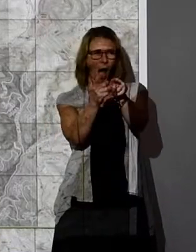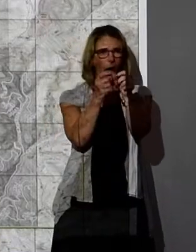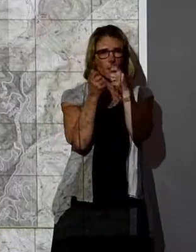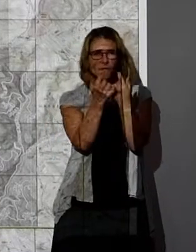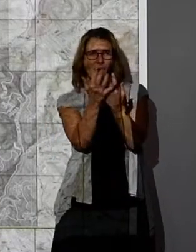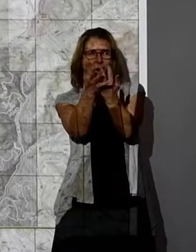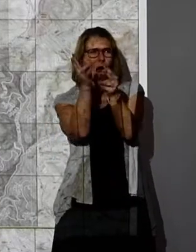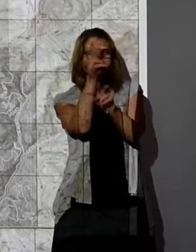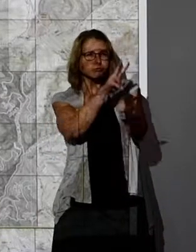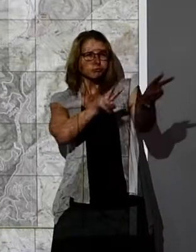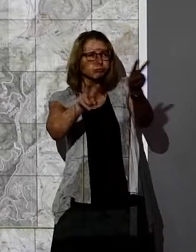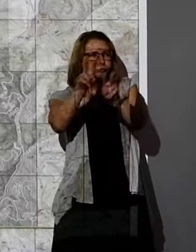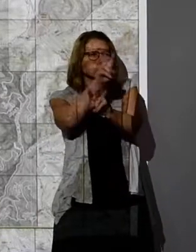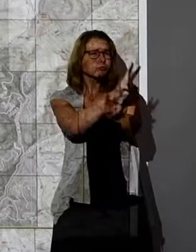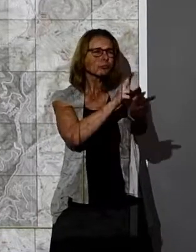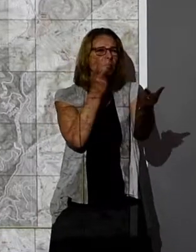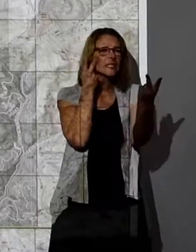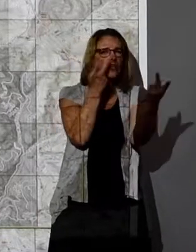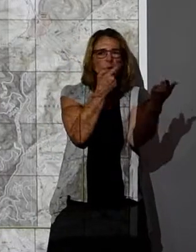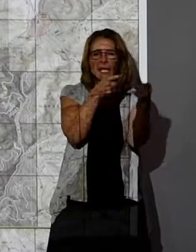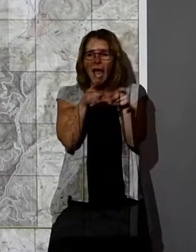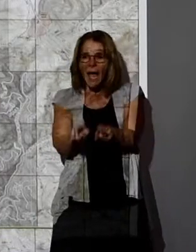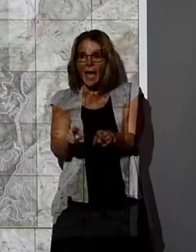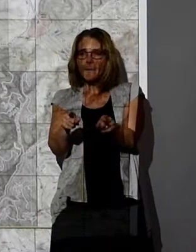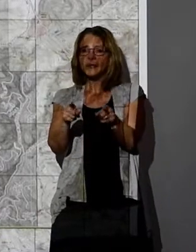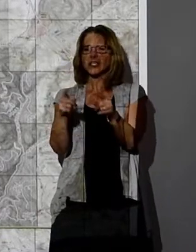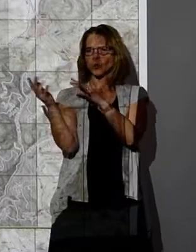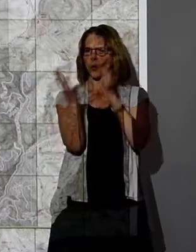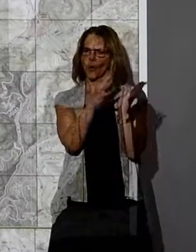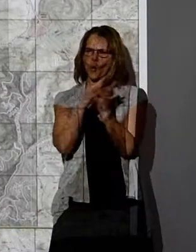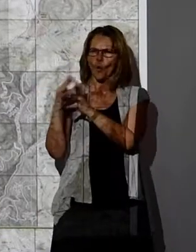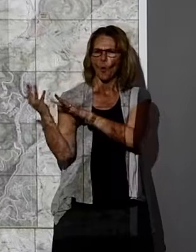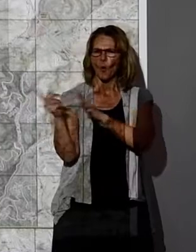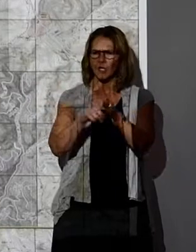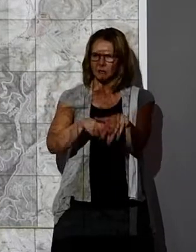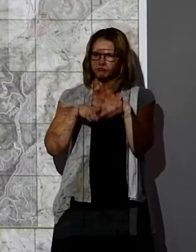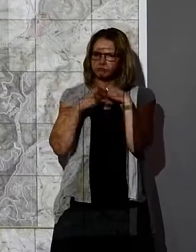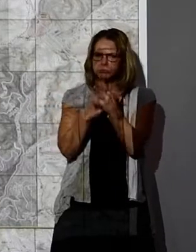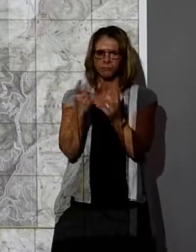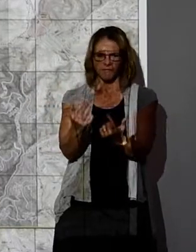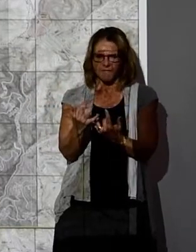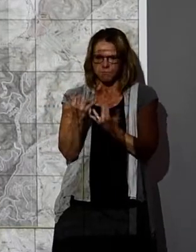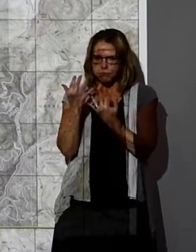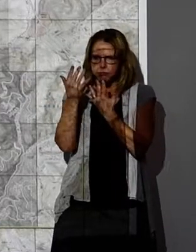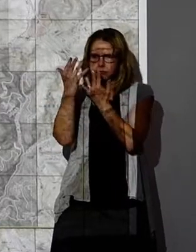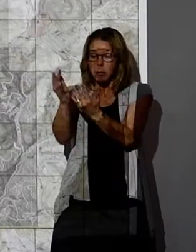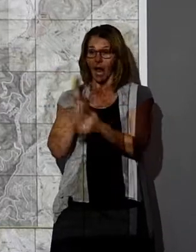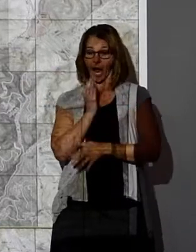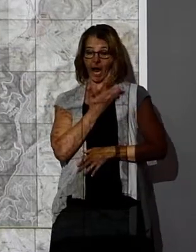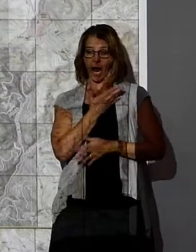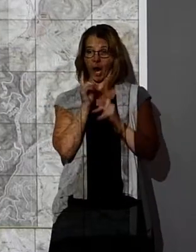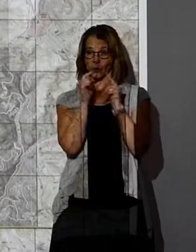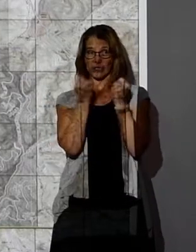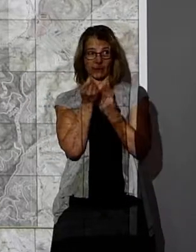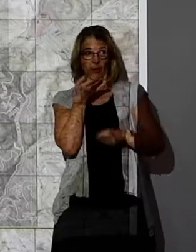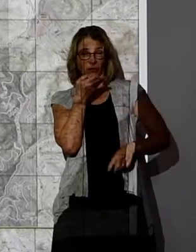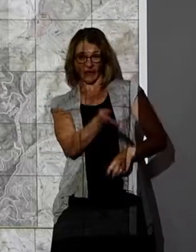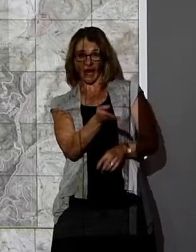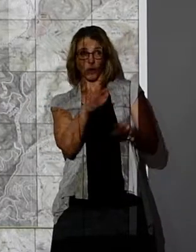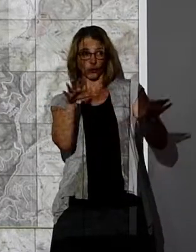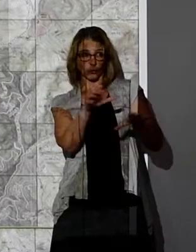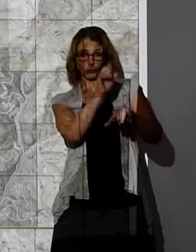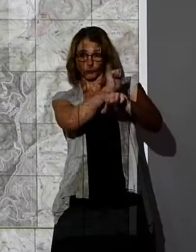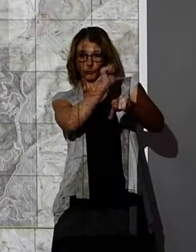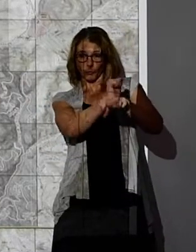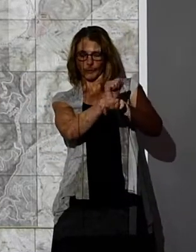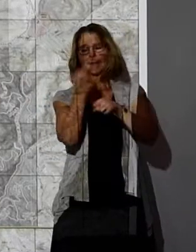Wind is picking up, fire is picking up. Our teams are out there and they're doing what they need to be done. I'll back